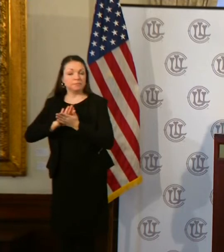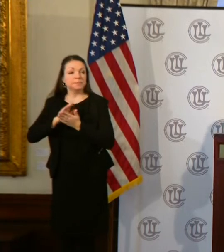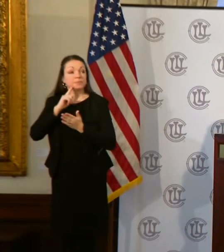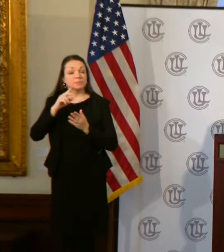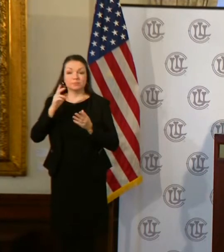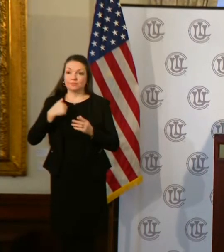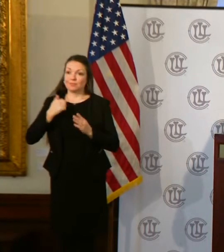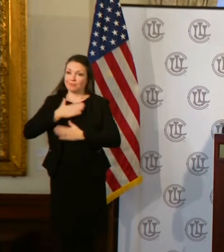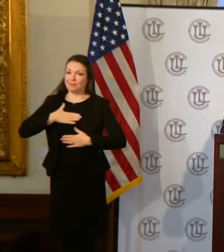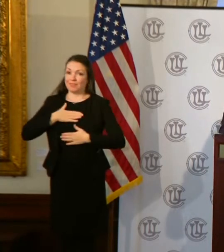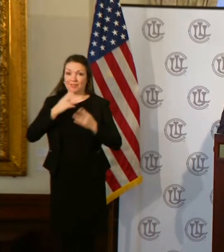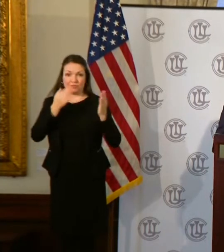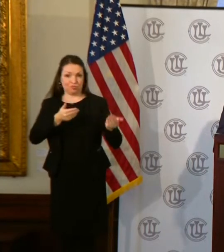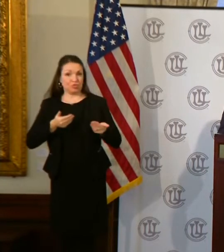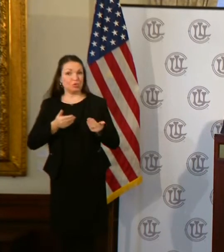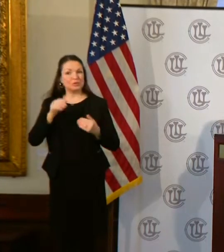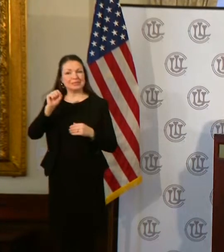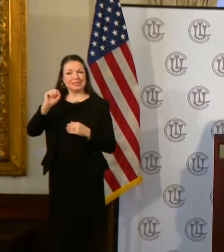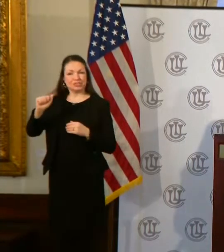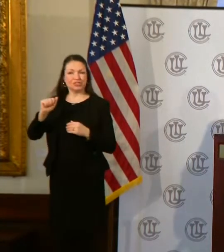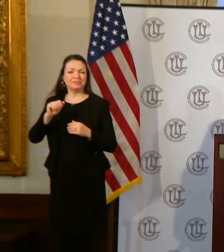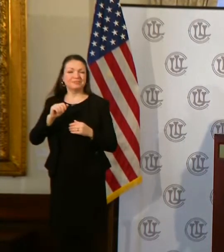introduce State's Attorney Kim Foxx.